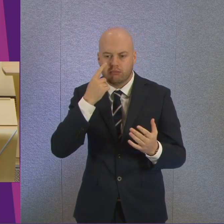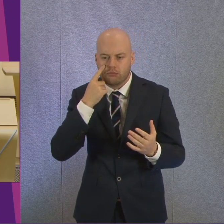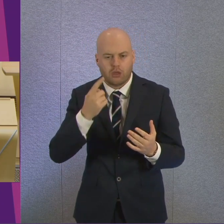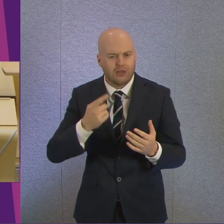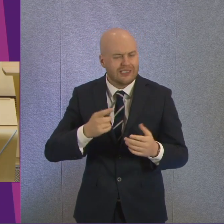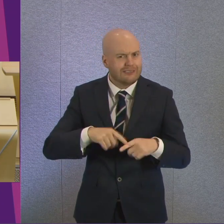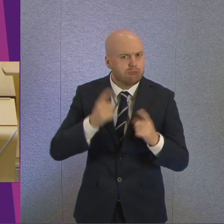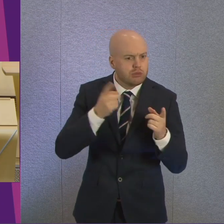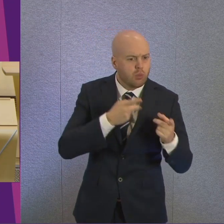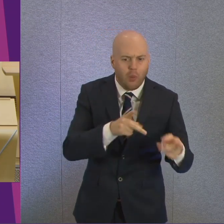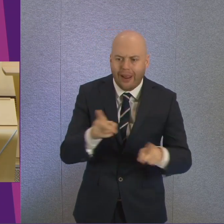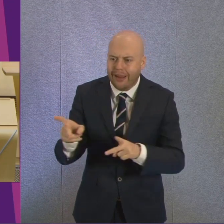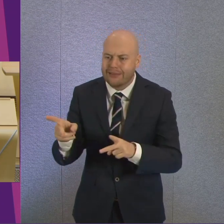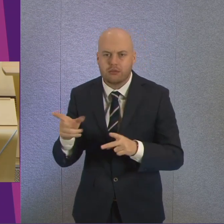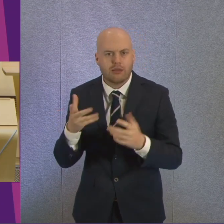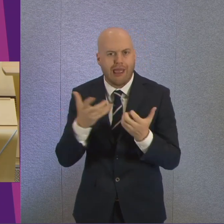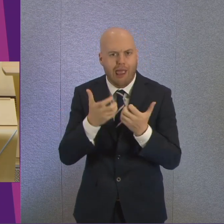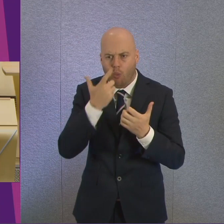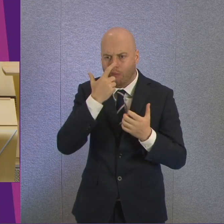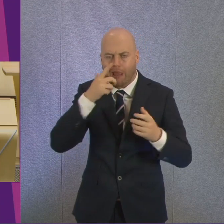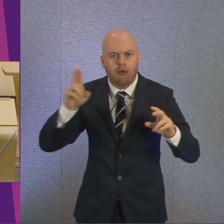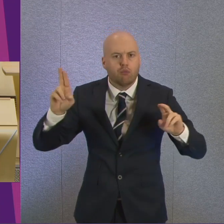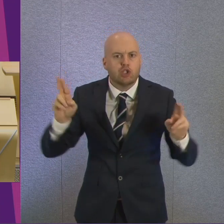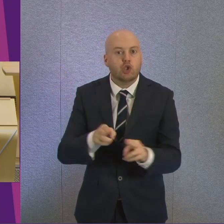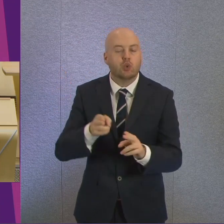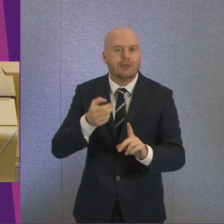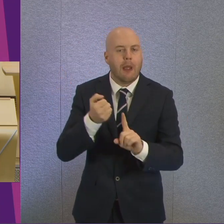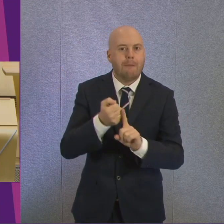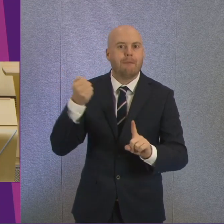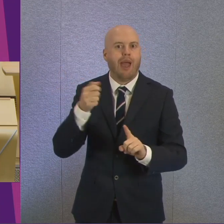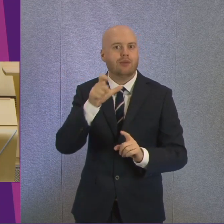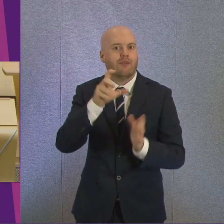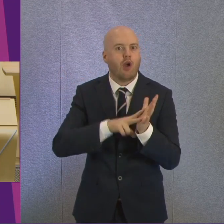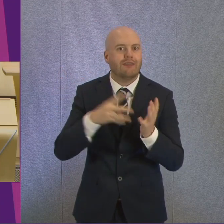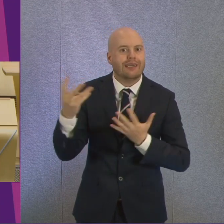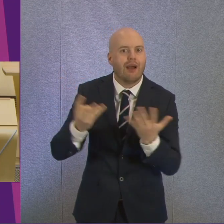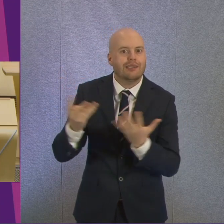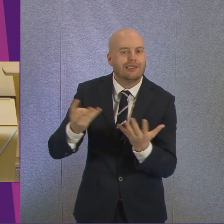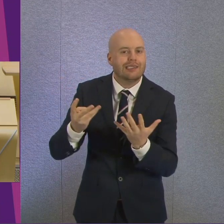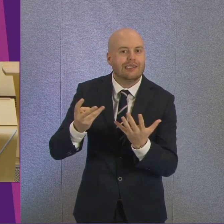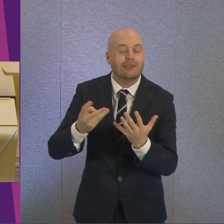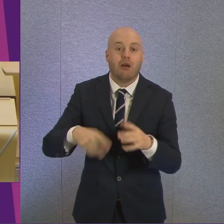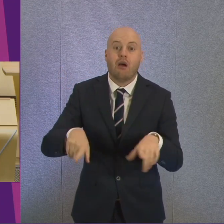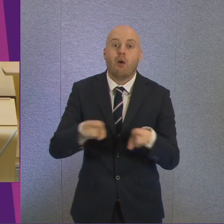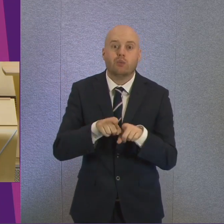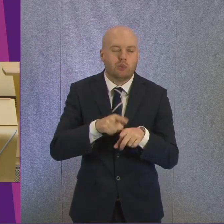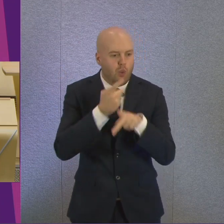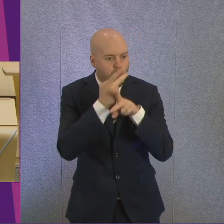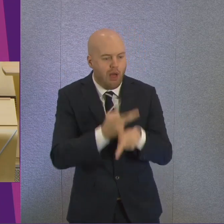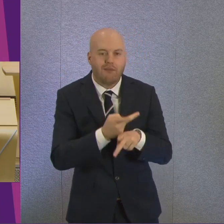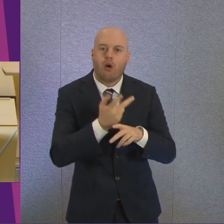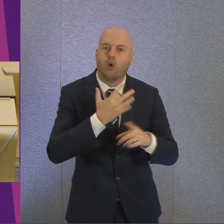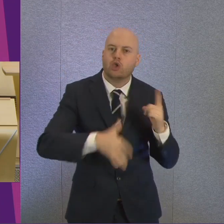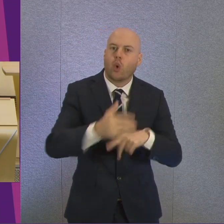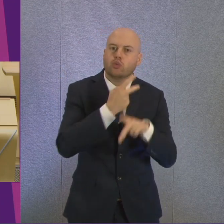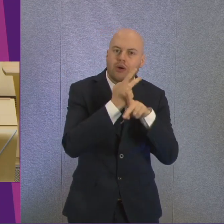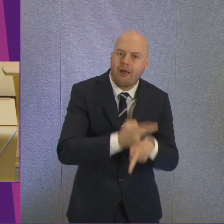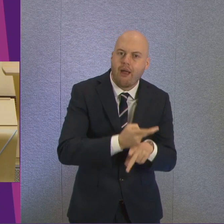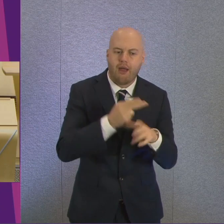to minimise its impact, continue to protect our NHS and social care services, and to protect